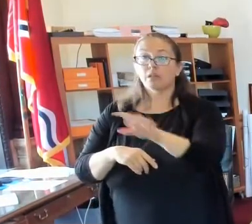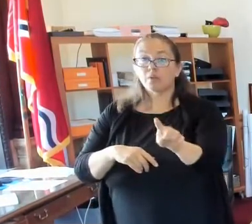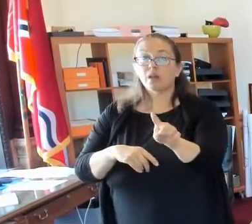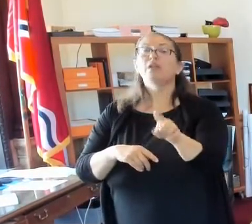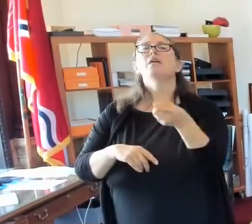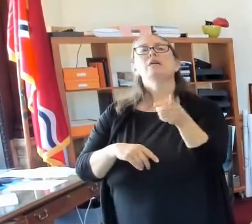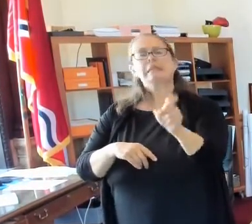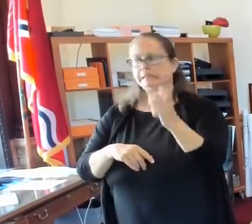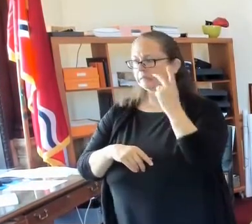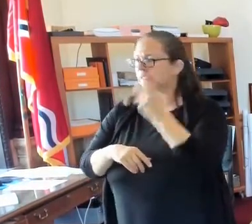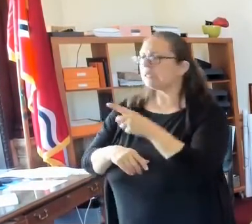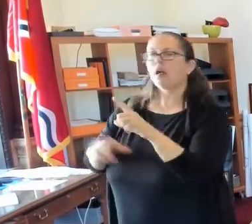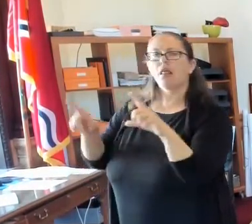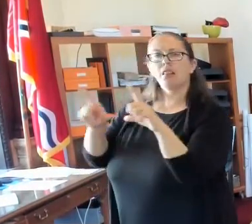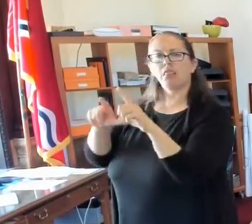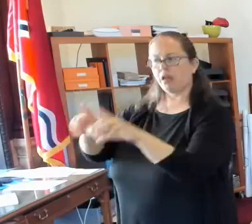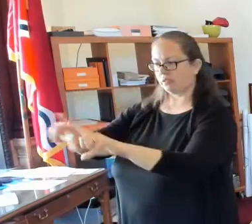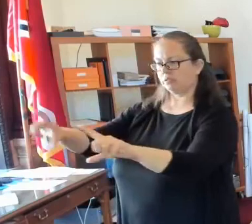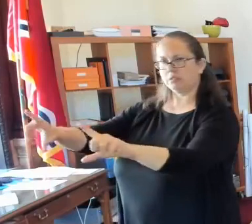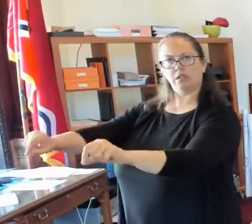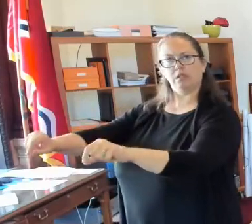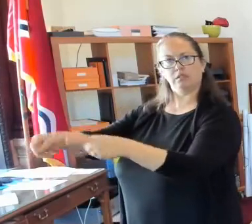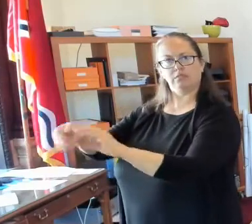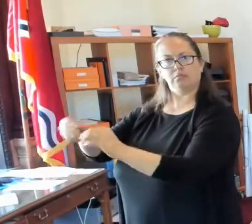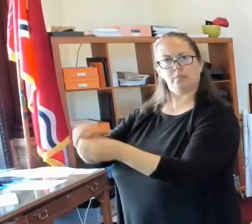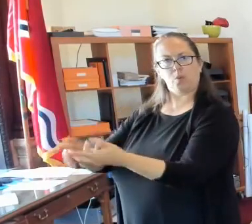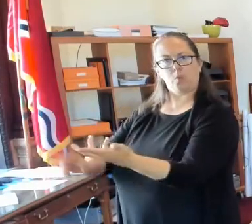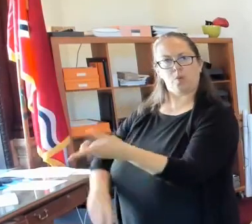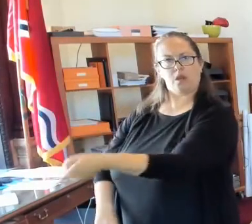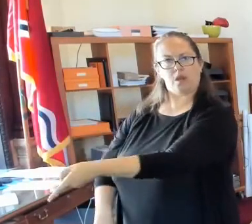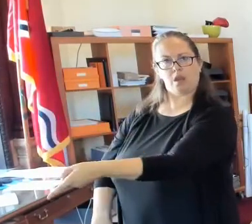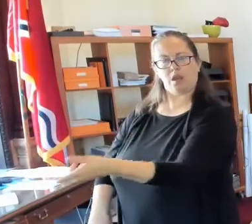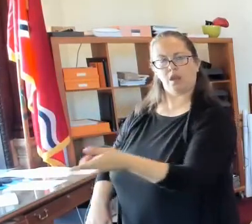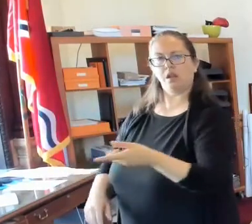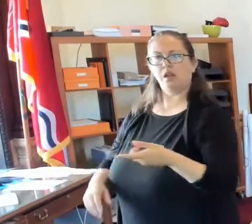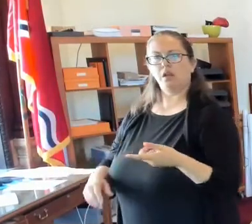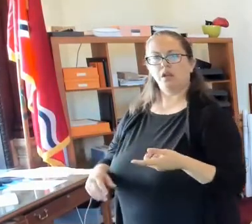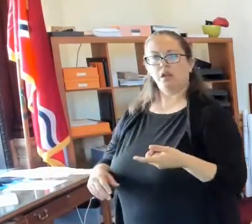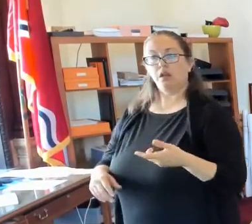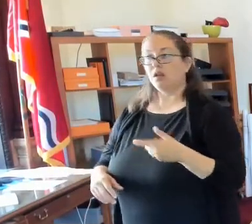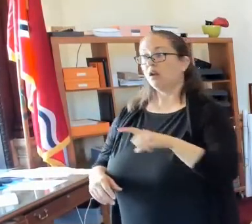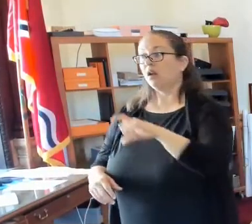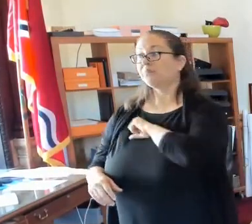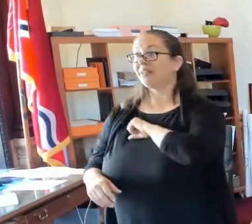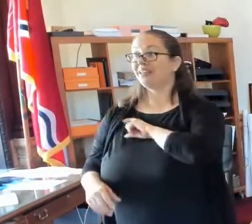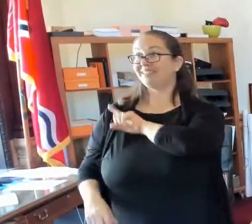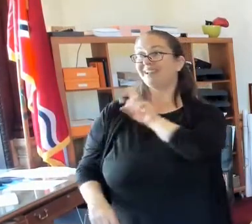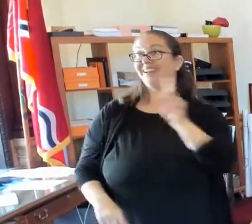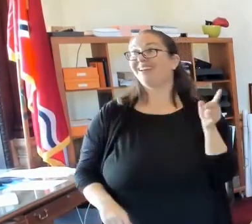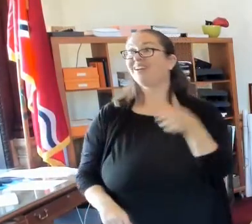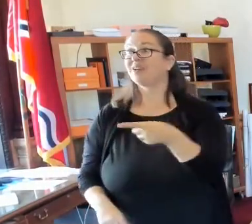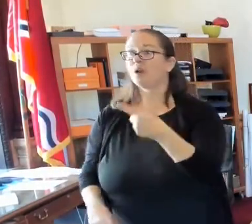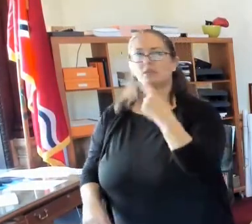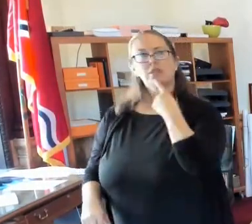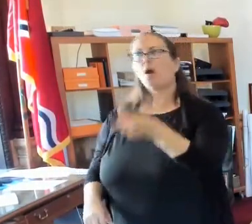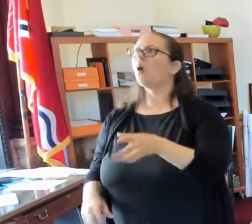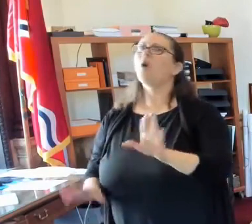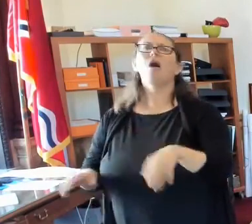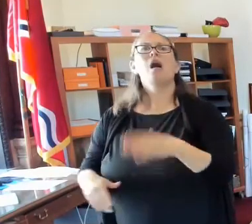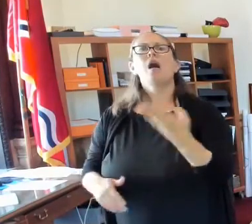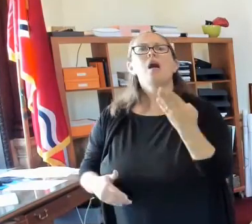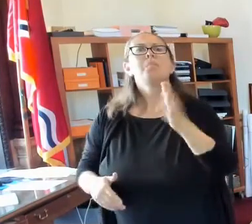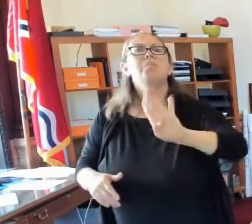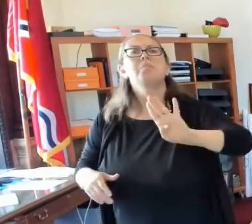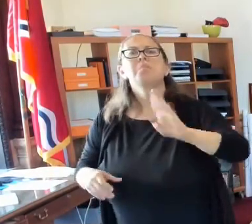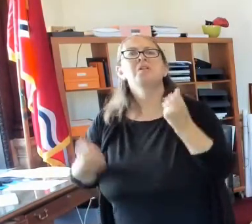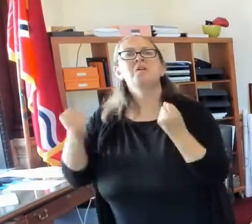a license plate or something like that, it's hard for the police to respond if somebody just says, hey, there's a blue car that just